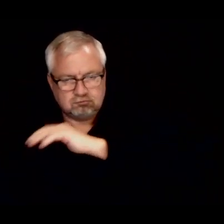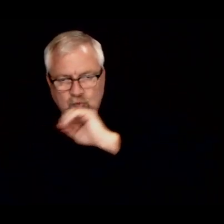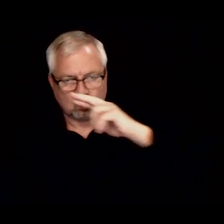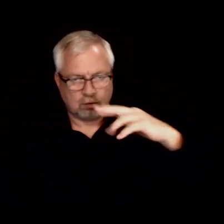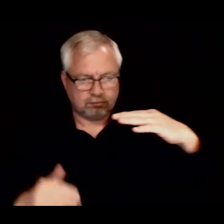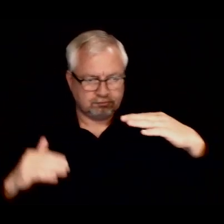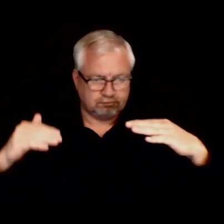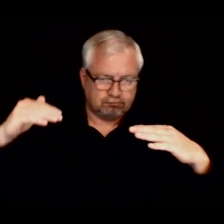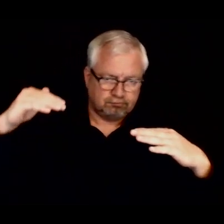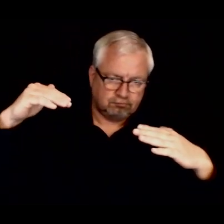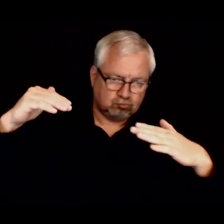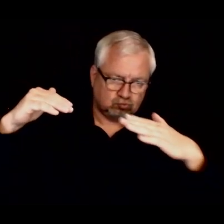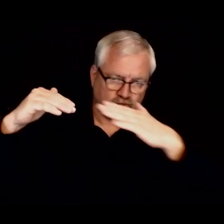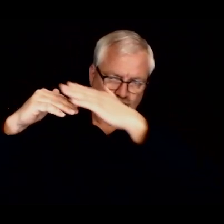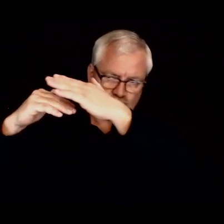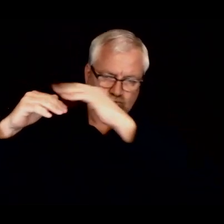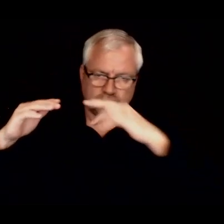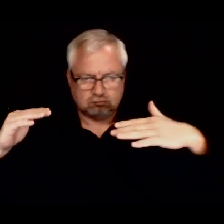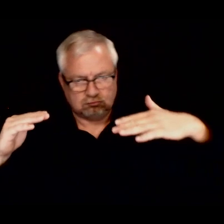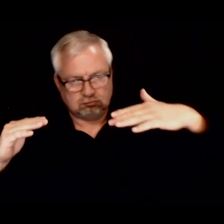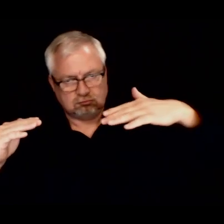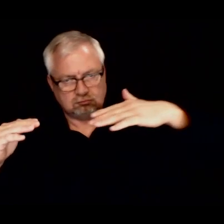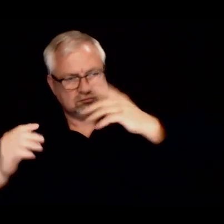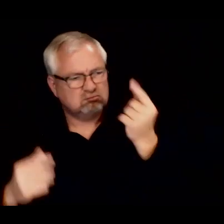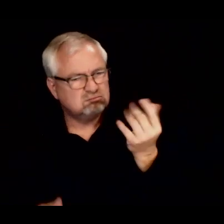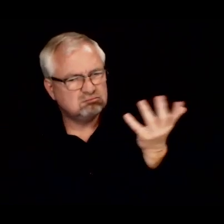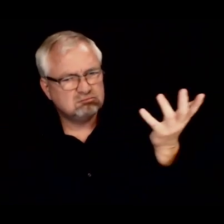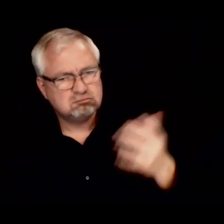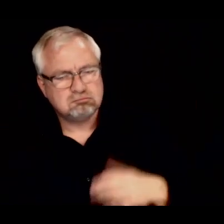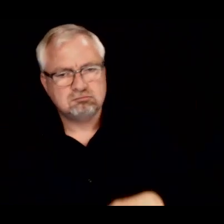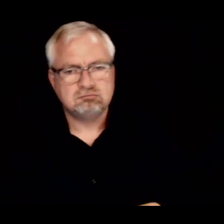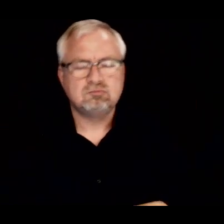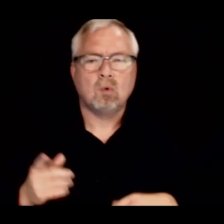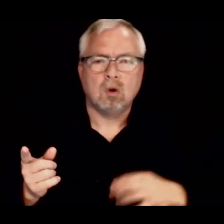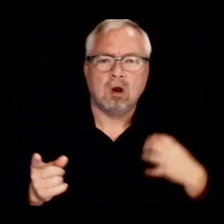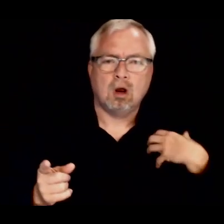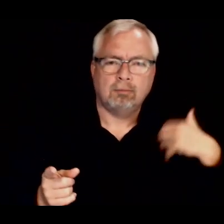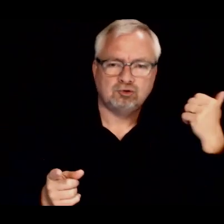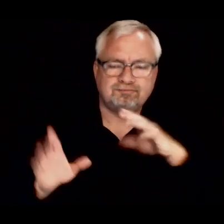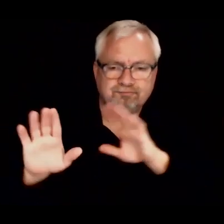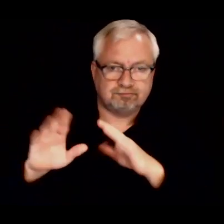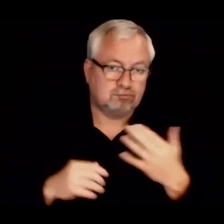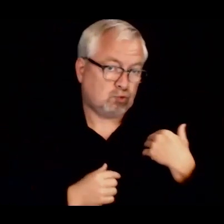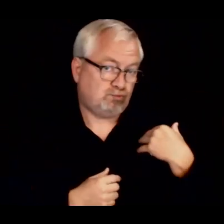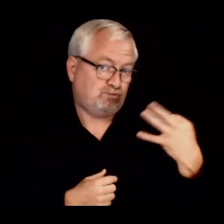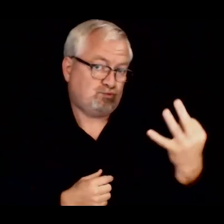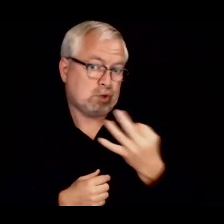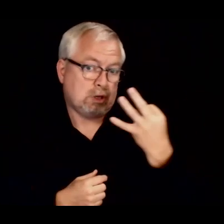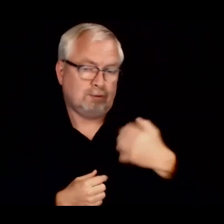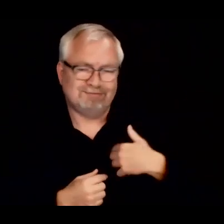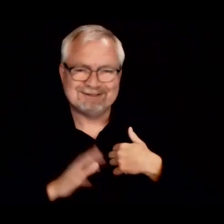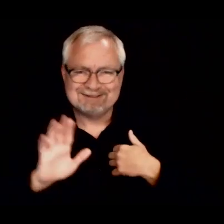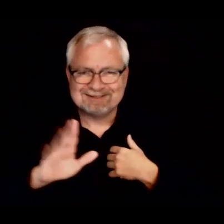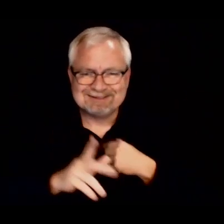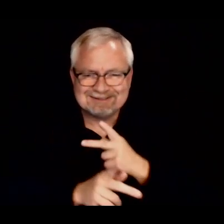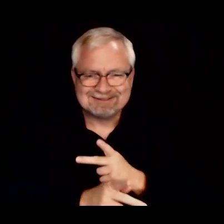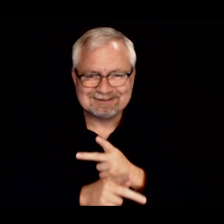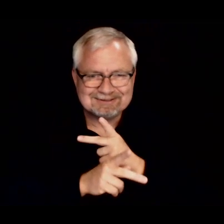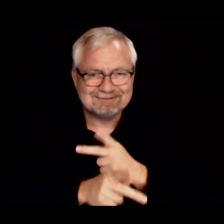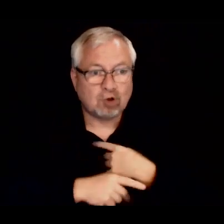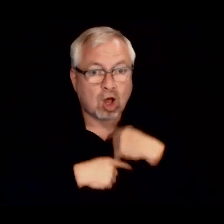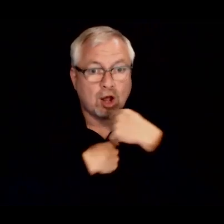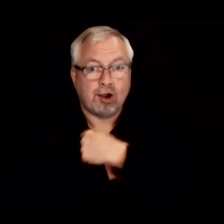Sure. And I tried to be careful on Friday not to declare that this was, kind of a definitive pattern that was going to